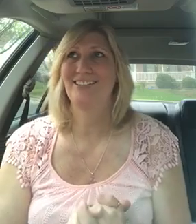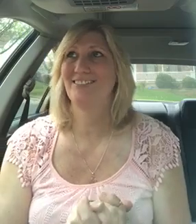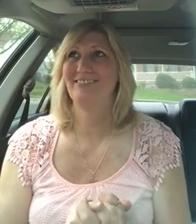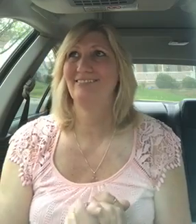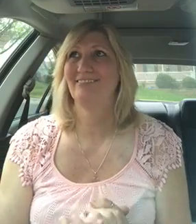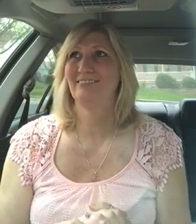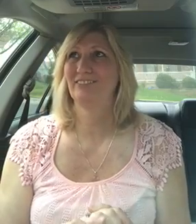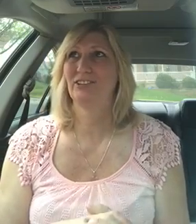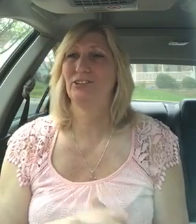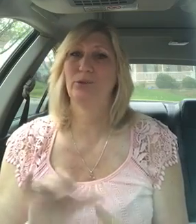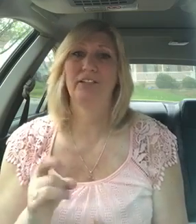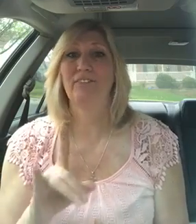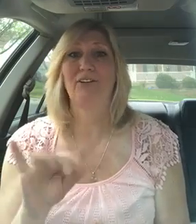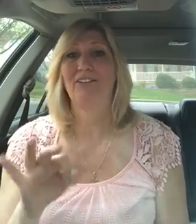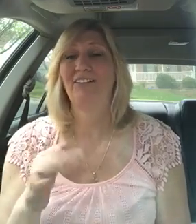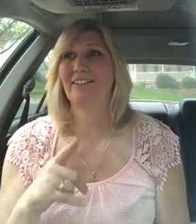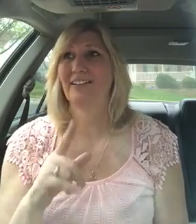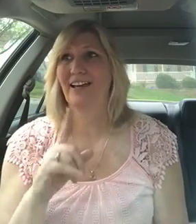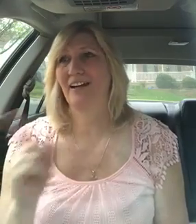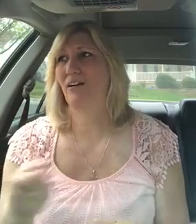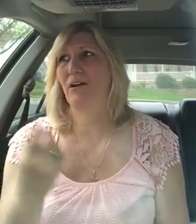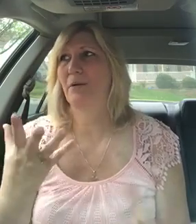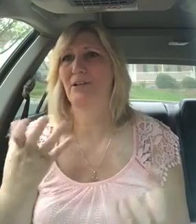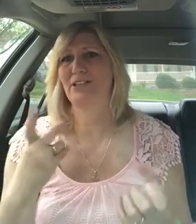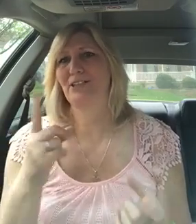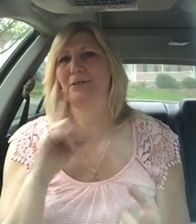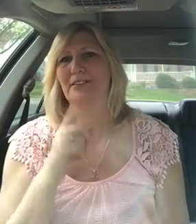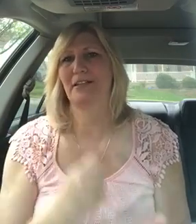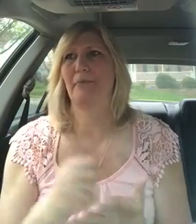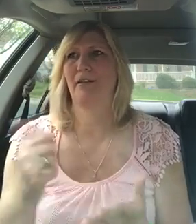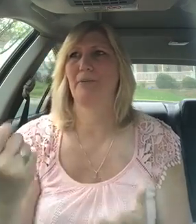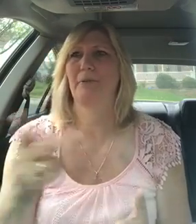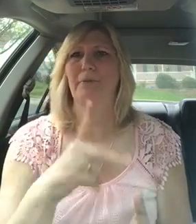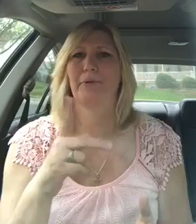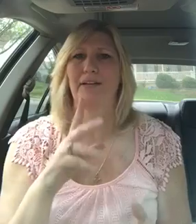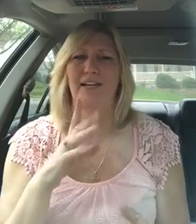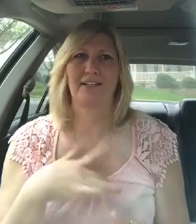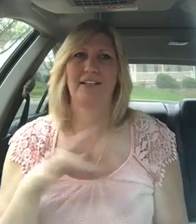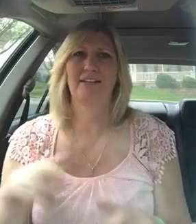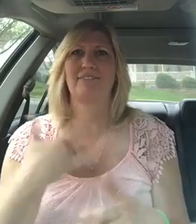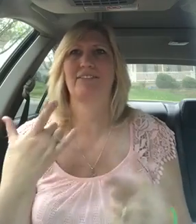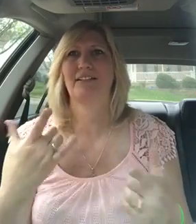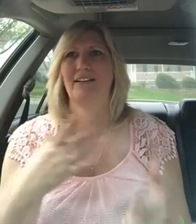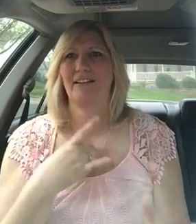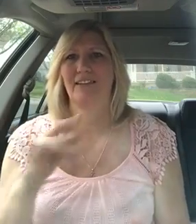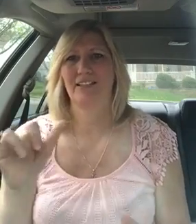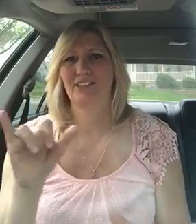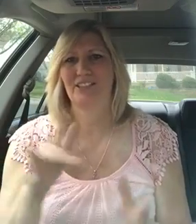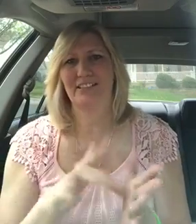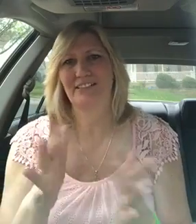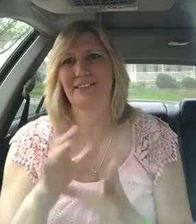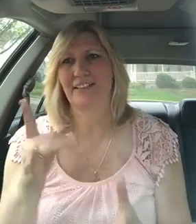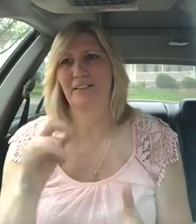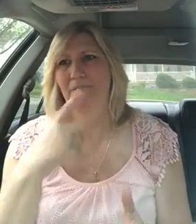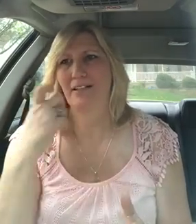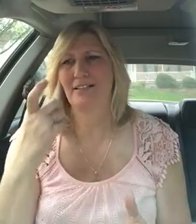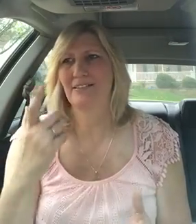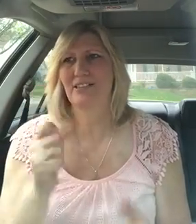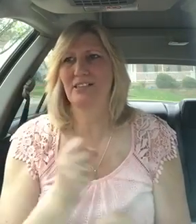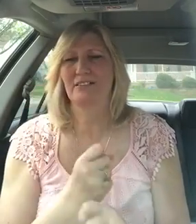and joyful, and all I want to do is help other people and live like Jesus did, because